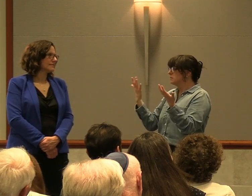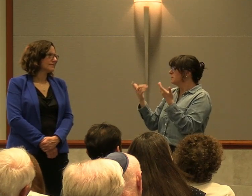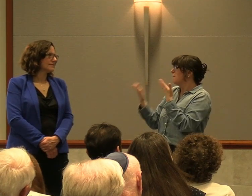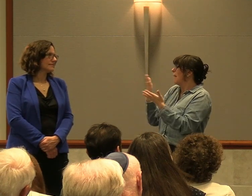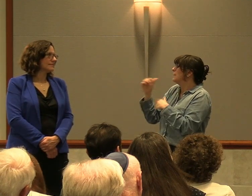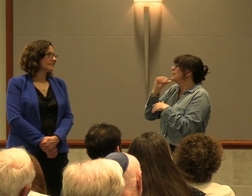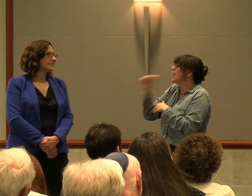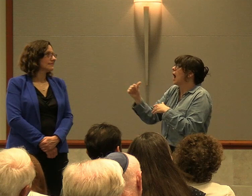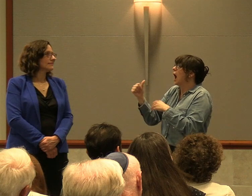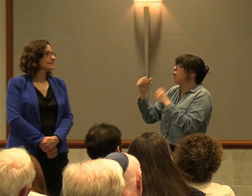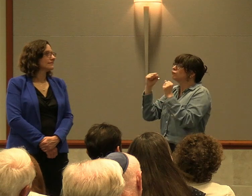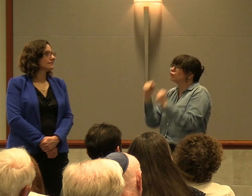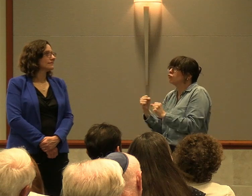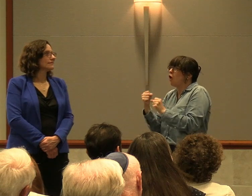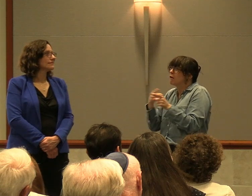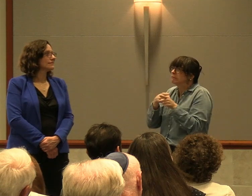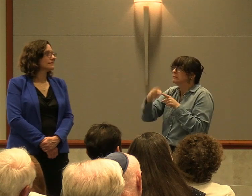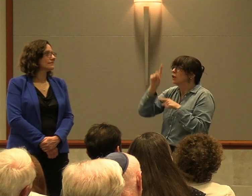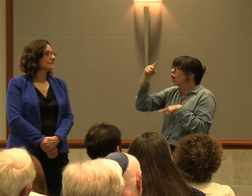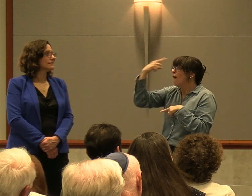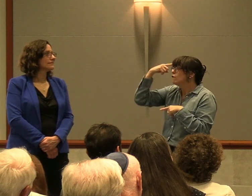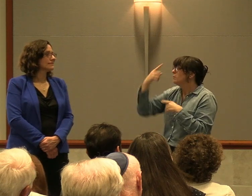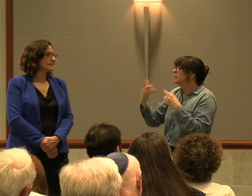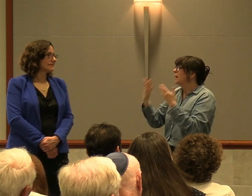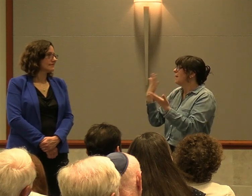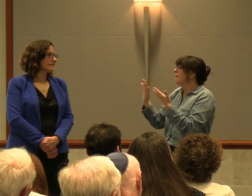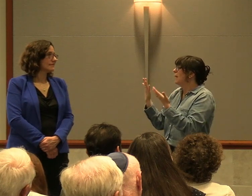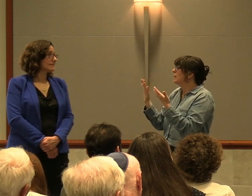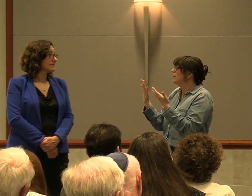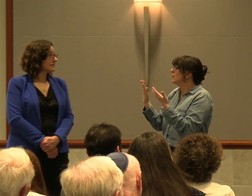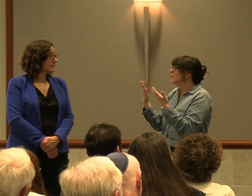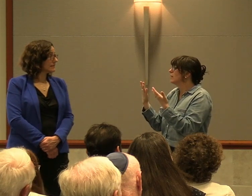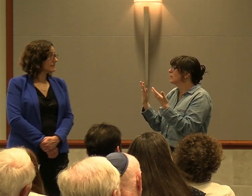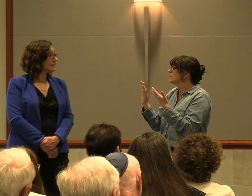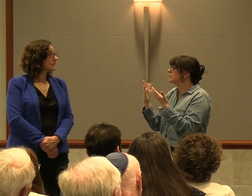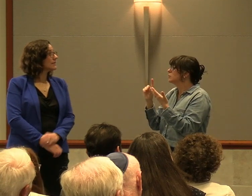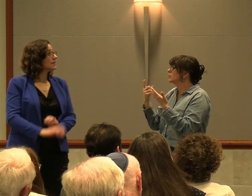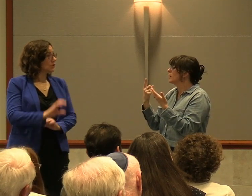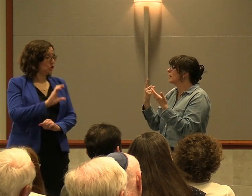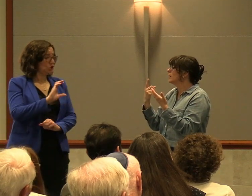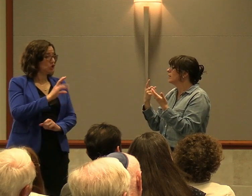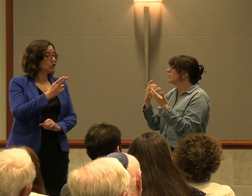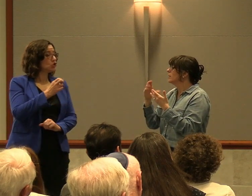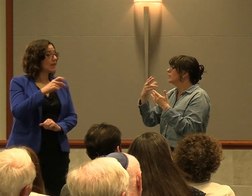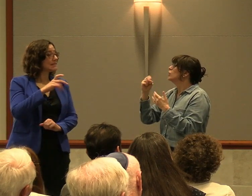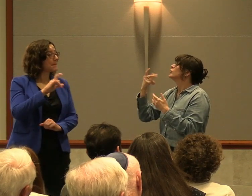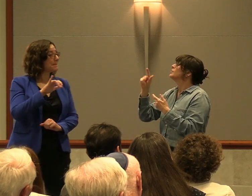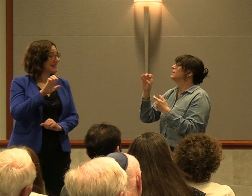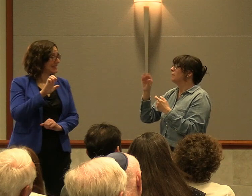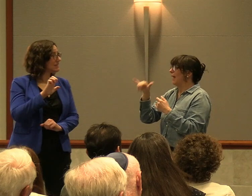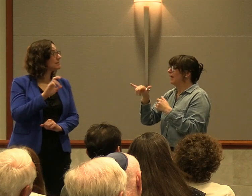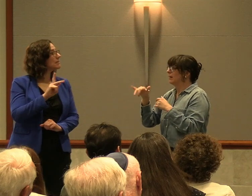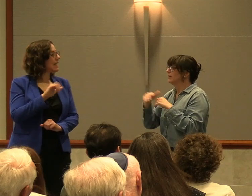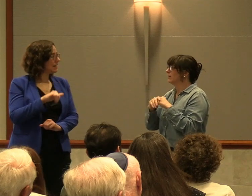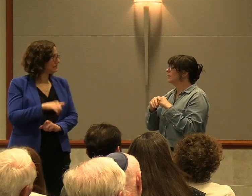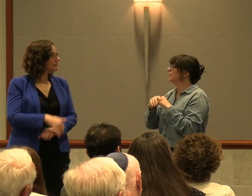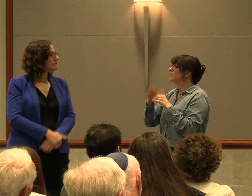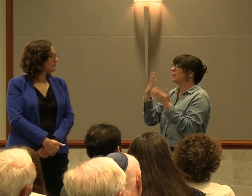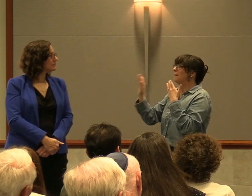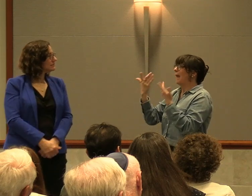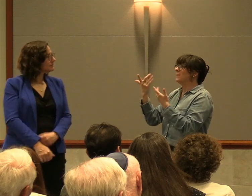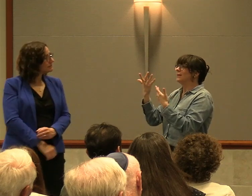may not be government as say, it may be the Chesapeake Bay. It may be saving wildlife. It may